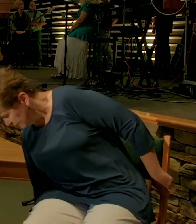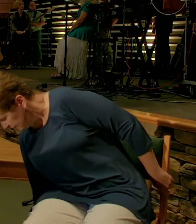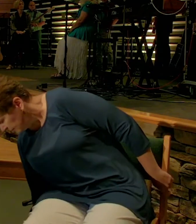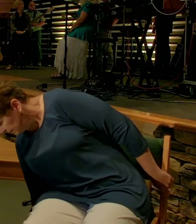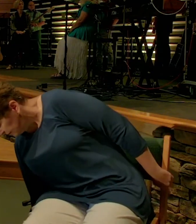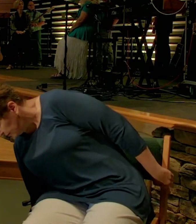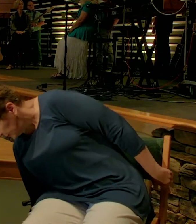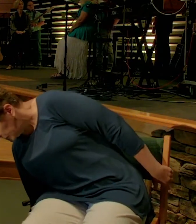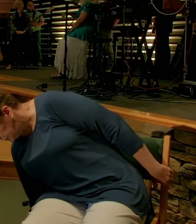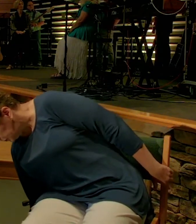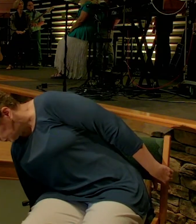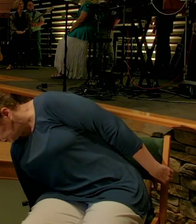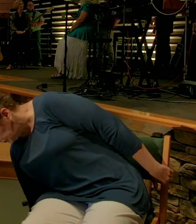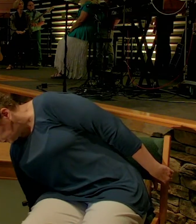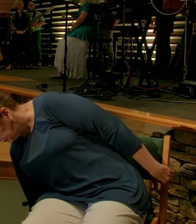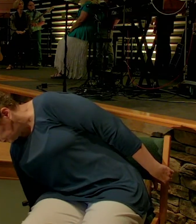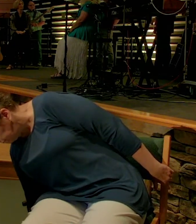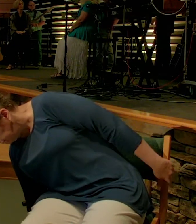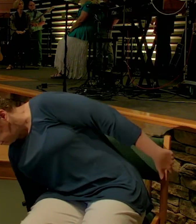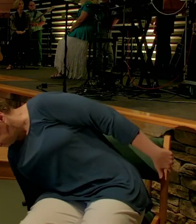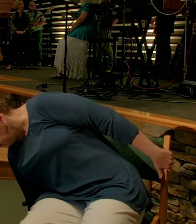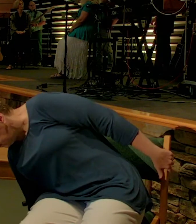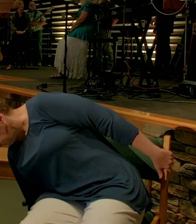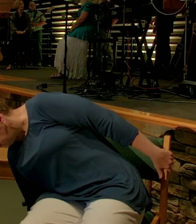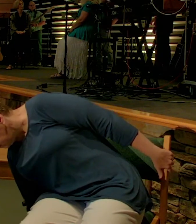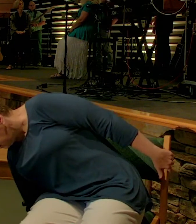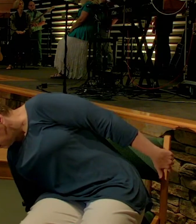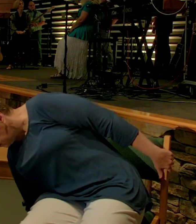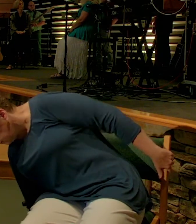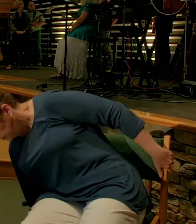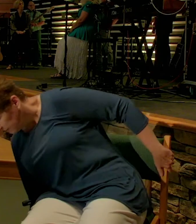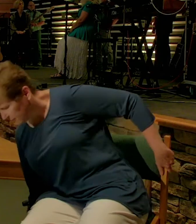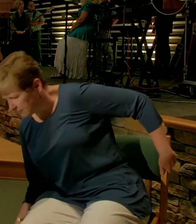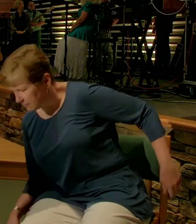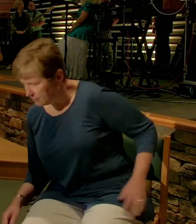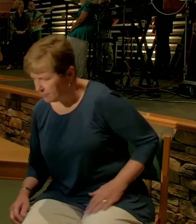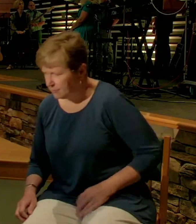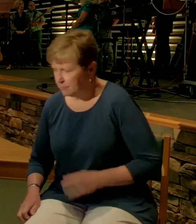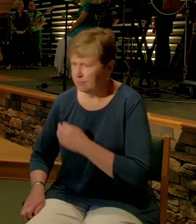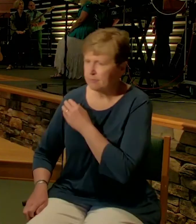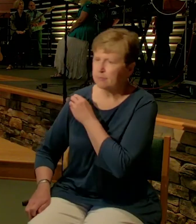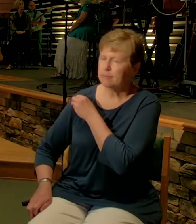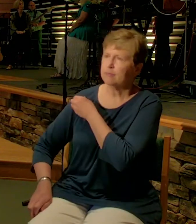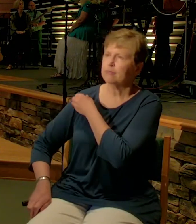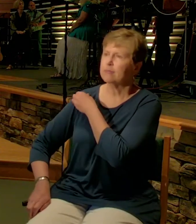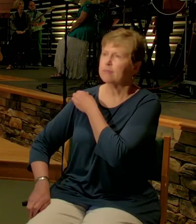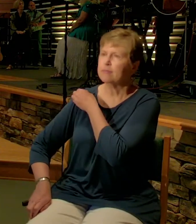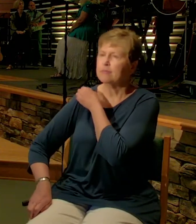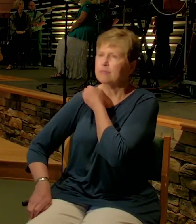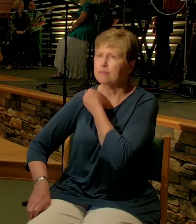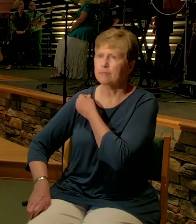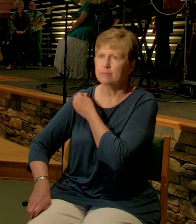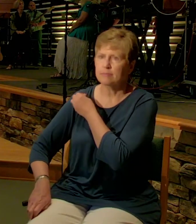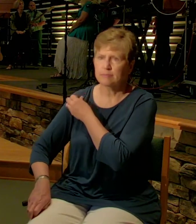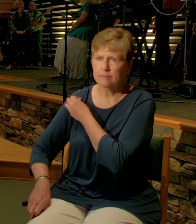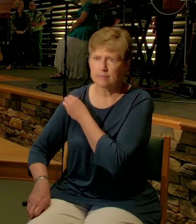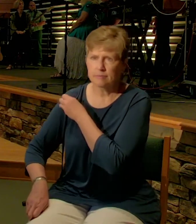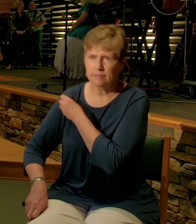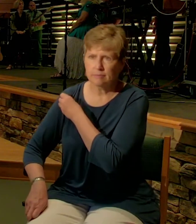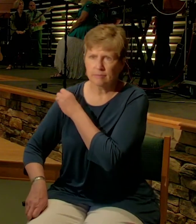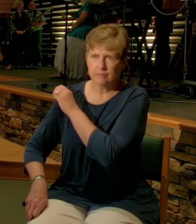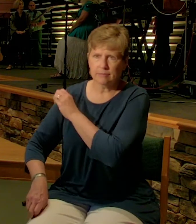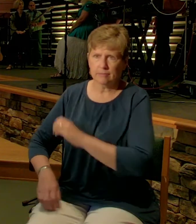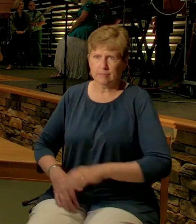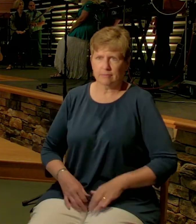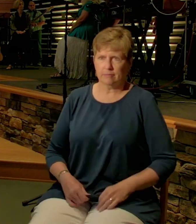earth. Anyone interested can attend, but you do need to have gone through the 5 G's and be an active member to vote. Things that we vote